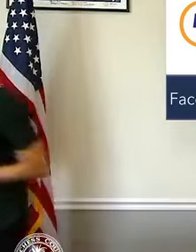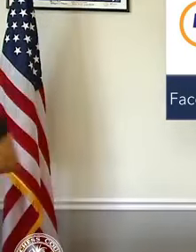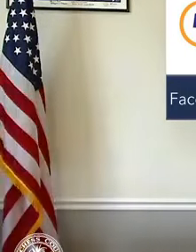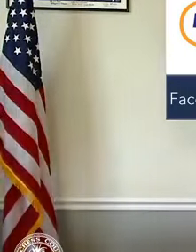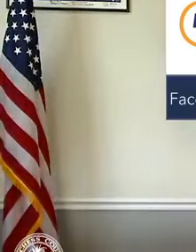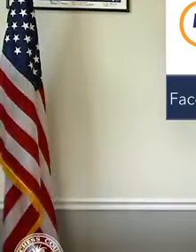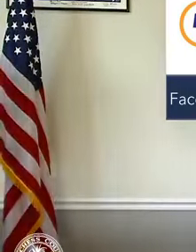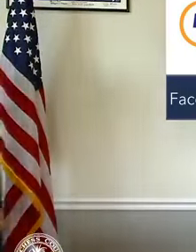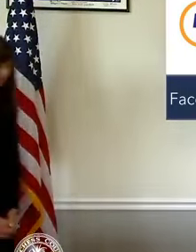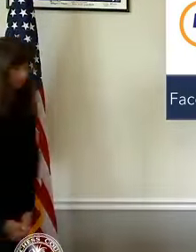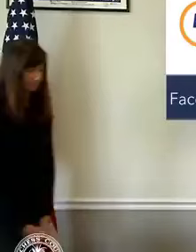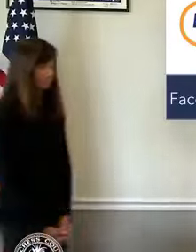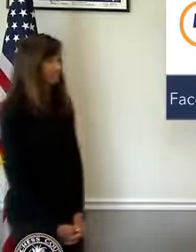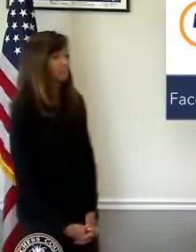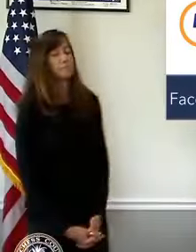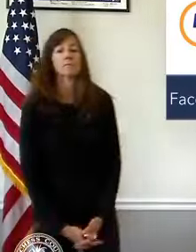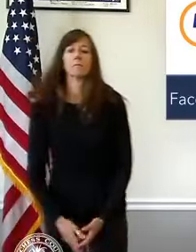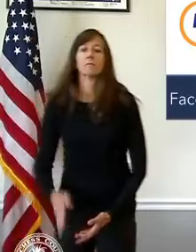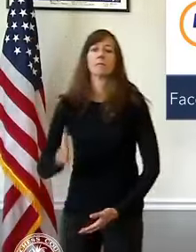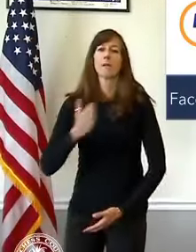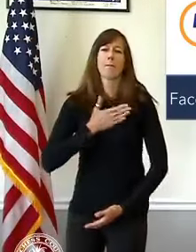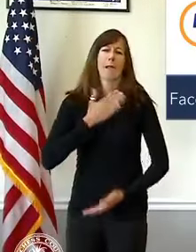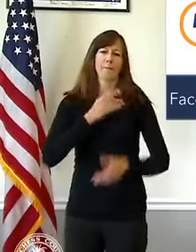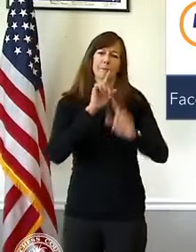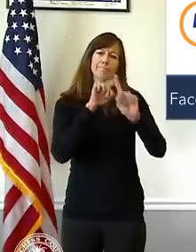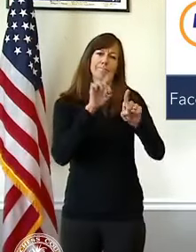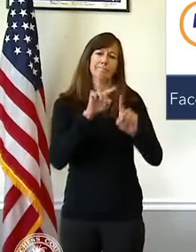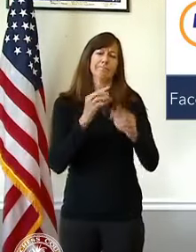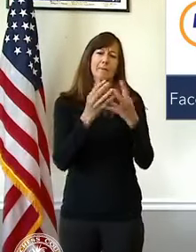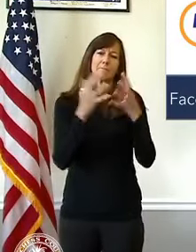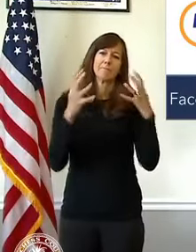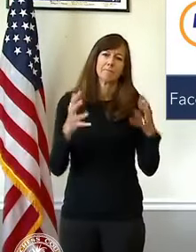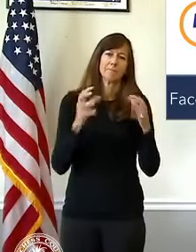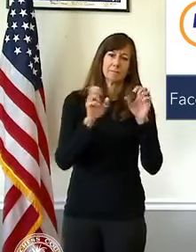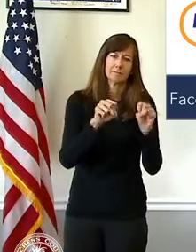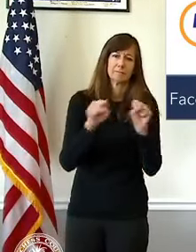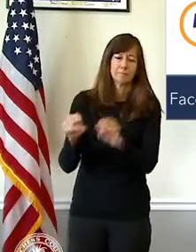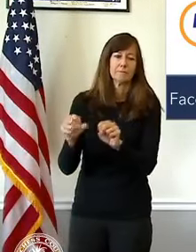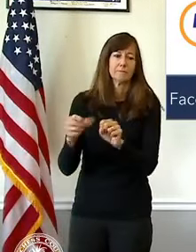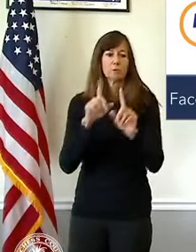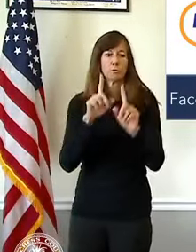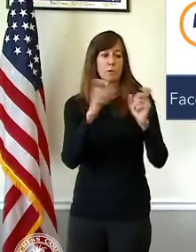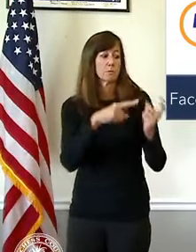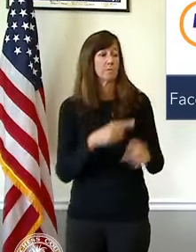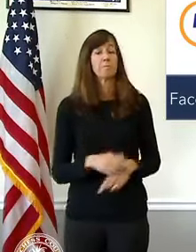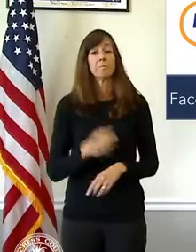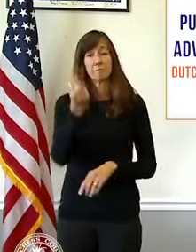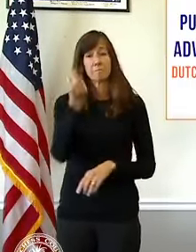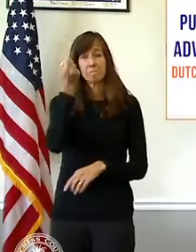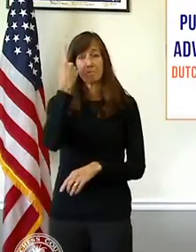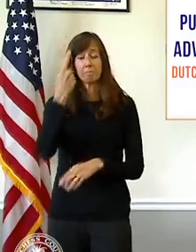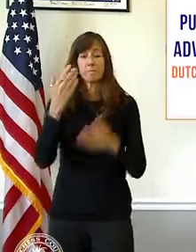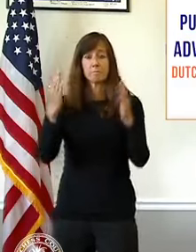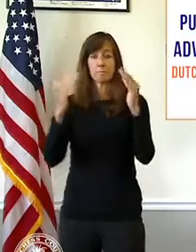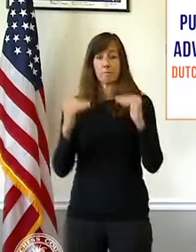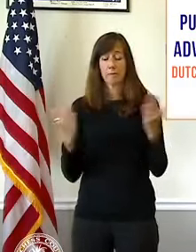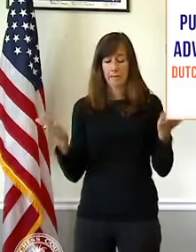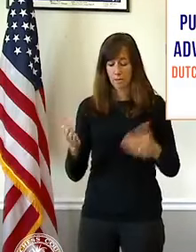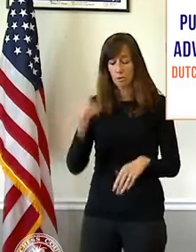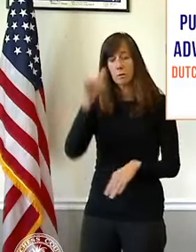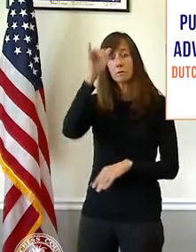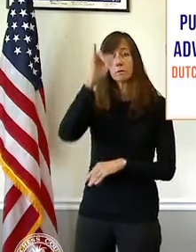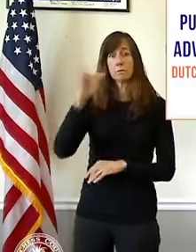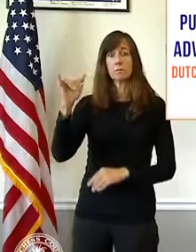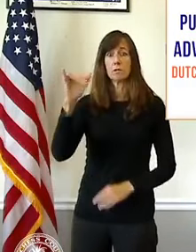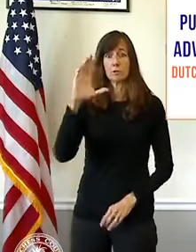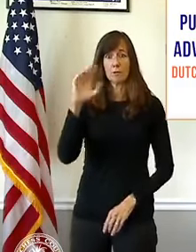as many as we can. Dutchess County secured a grant that we're looking for